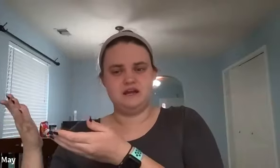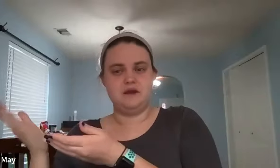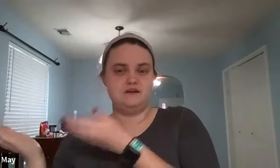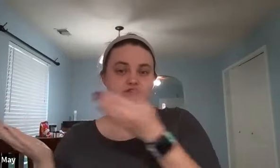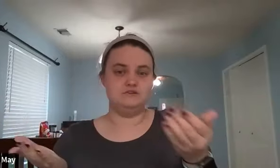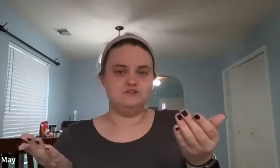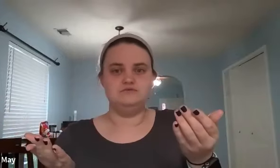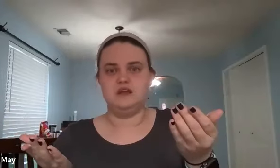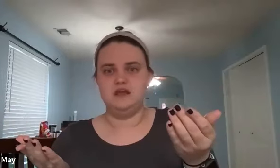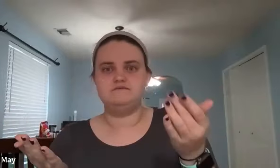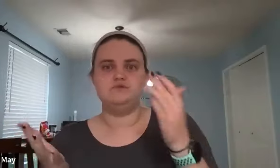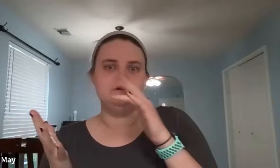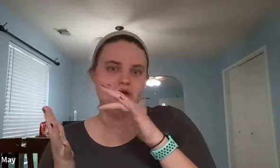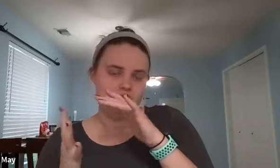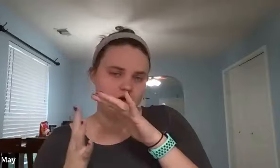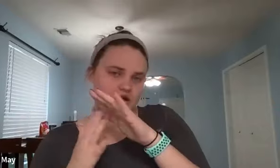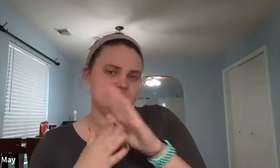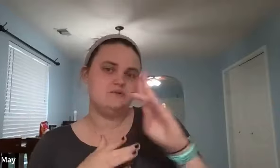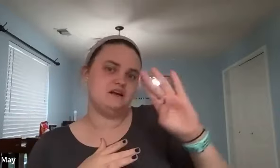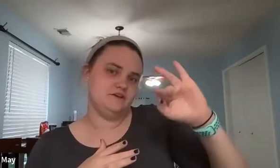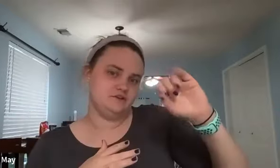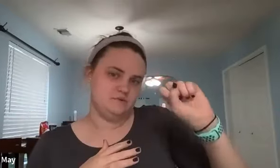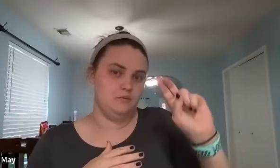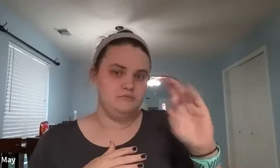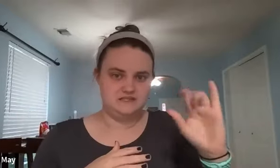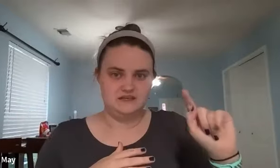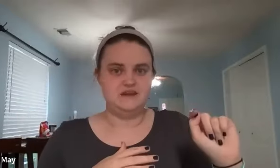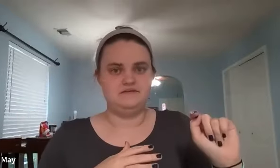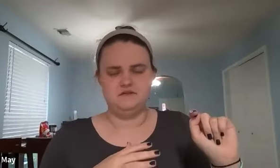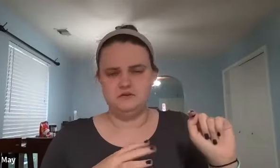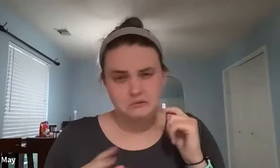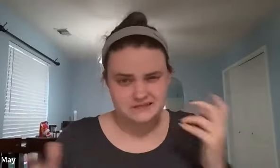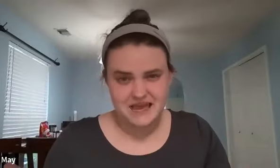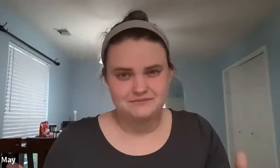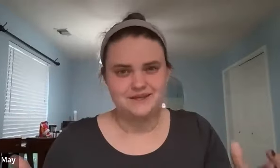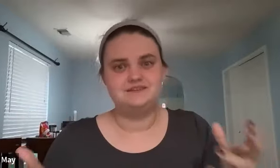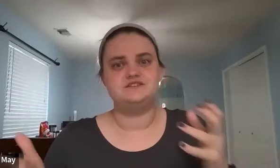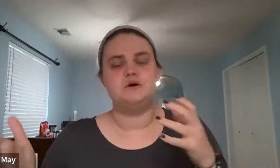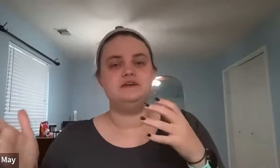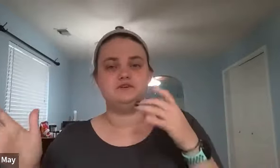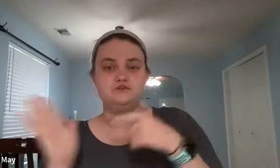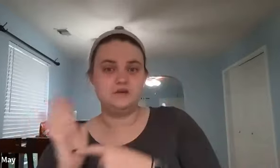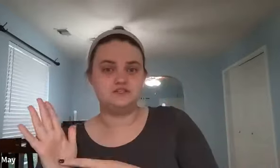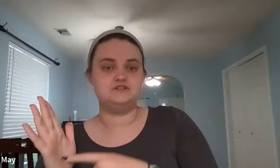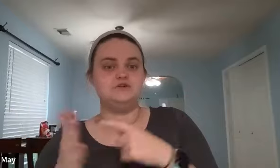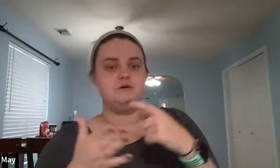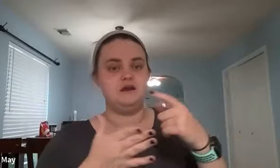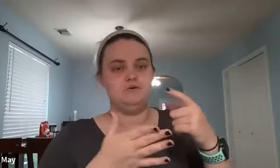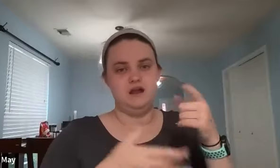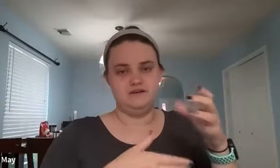might have students who can't fully understand when I fingerspell biscuit, that they're like, what does that mean? So I'll either use pictures or I will kind of